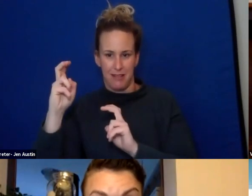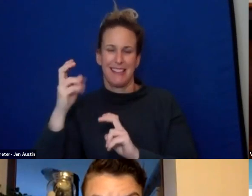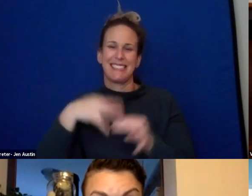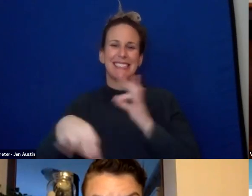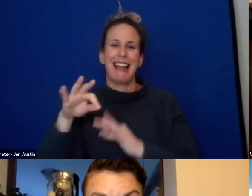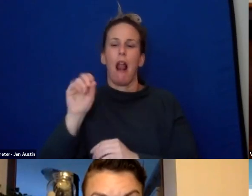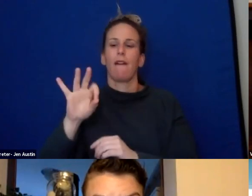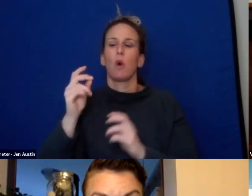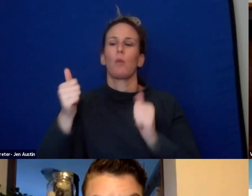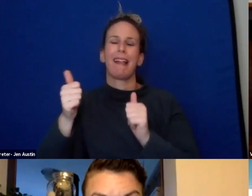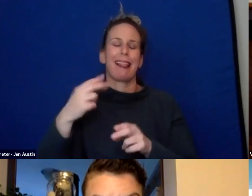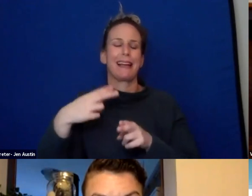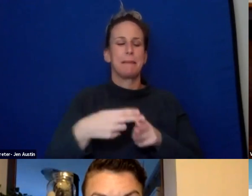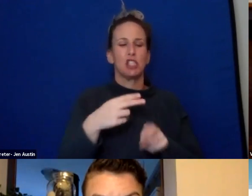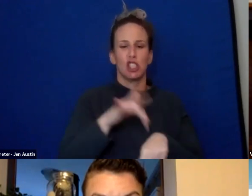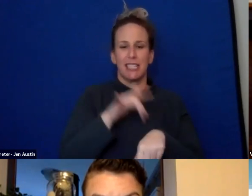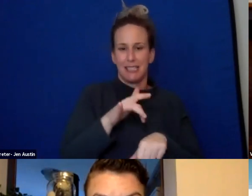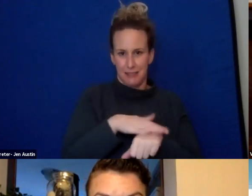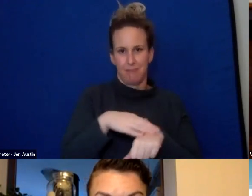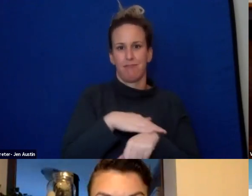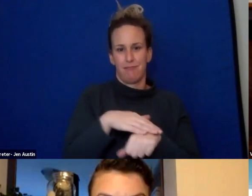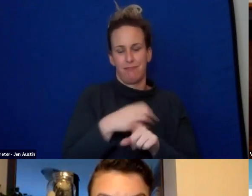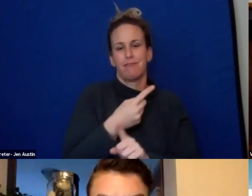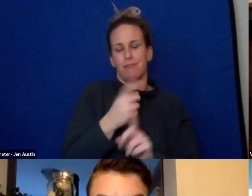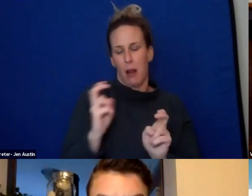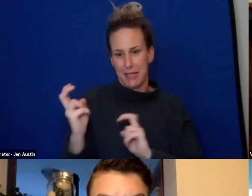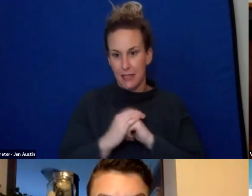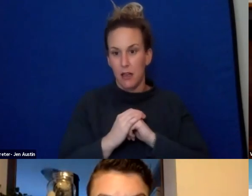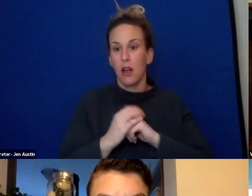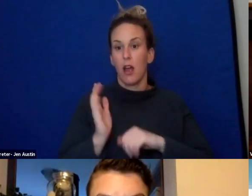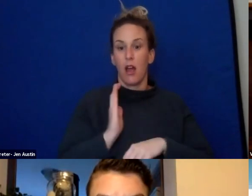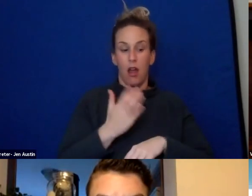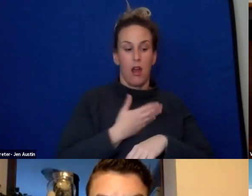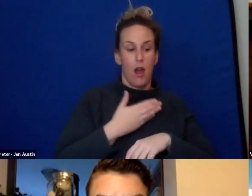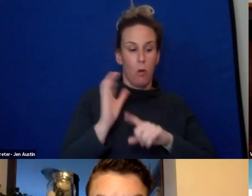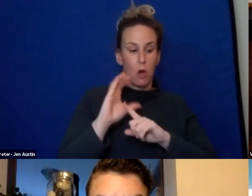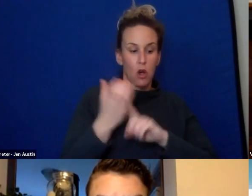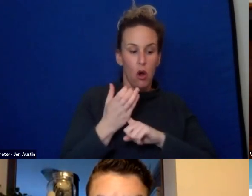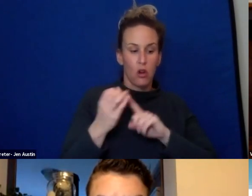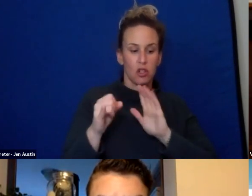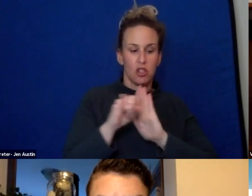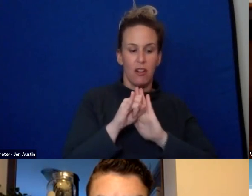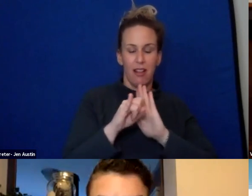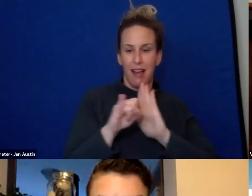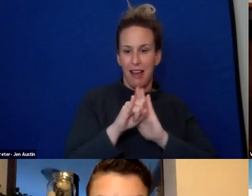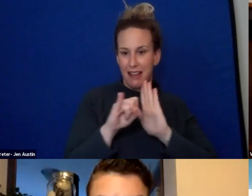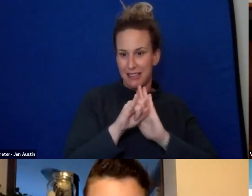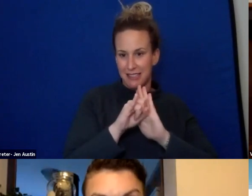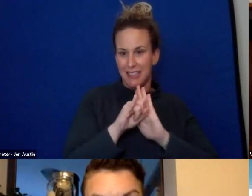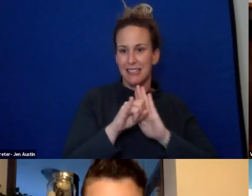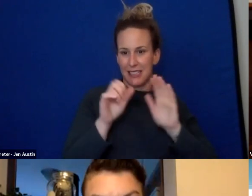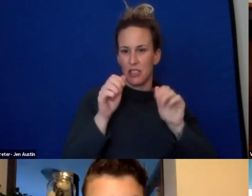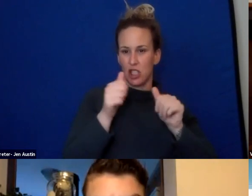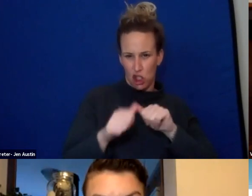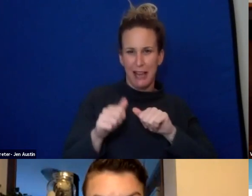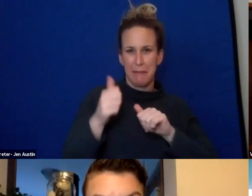side topic our demographic and cultural identities and experiences shape every part of these issues